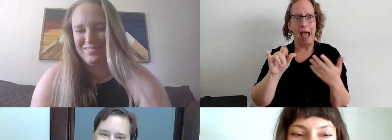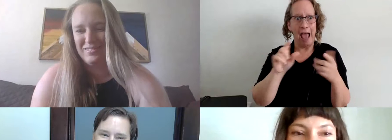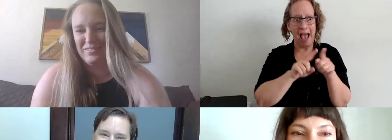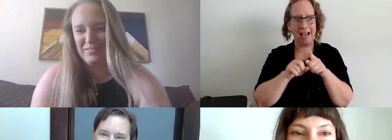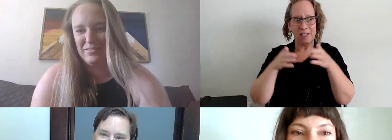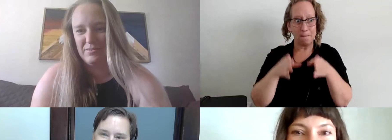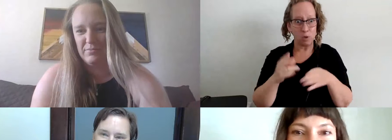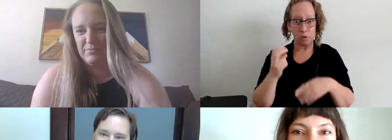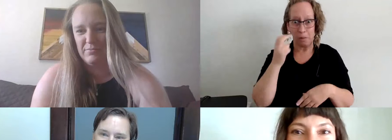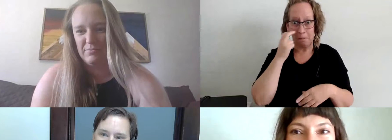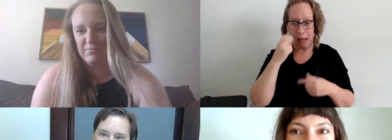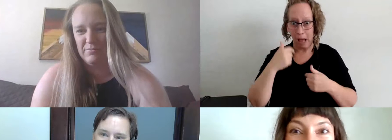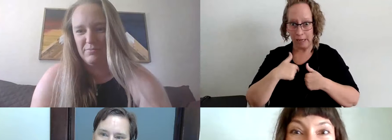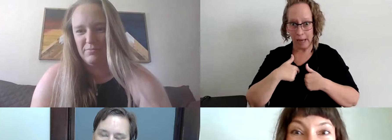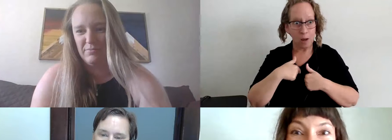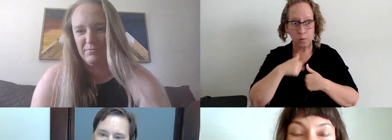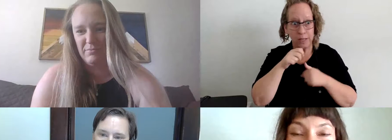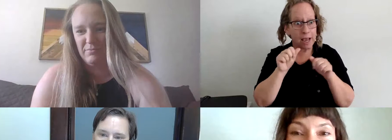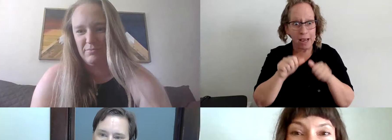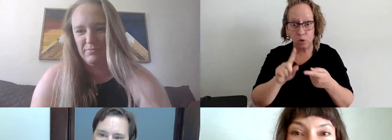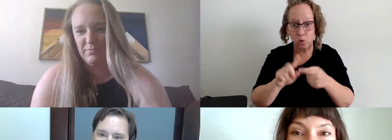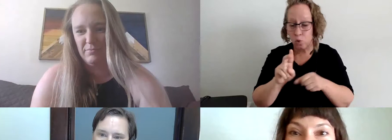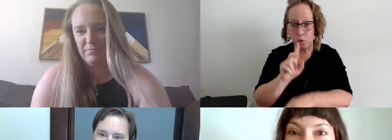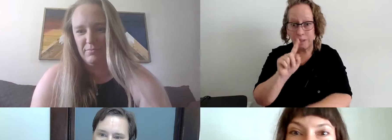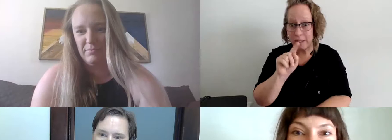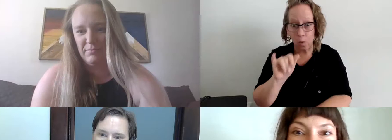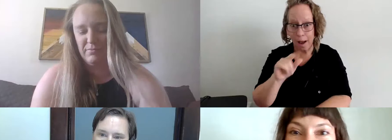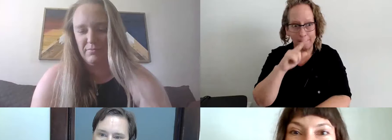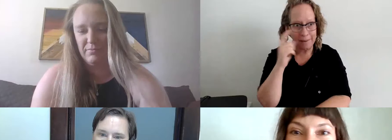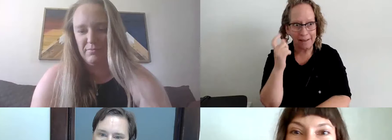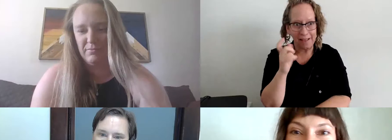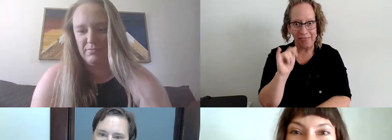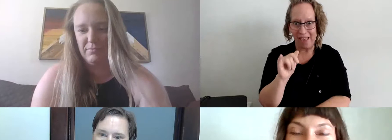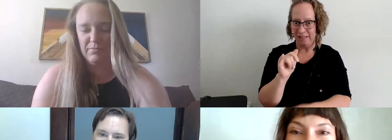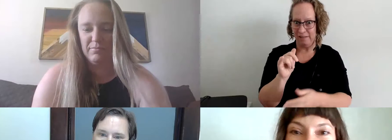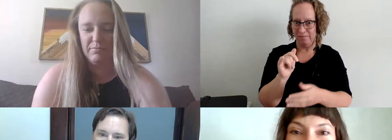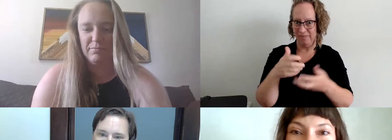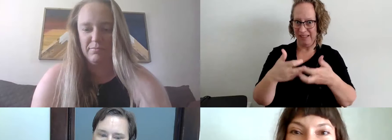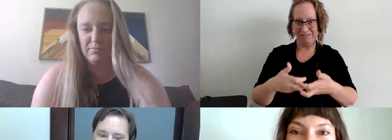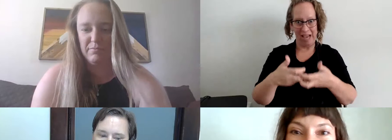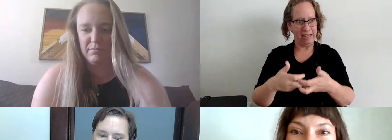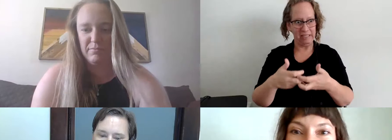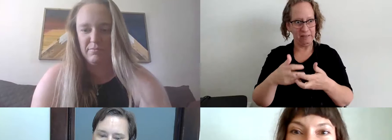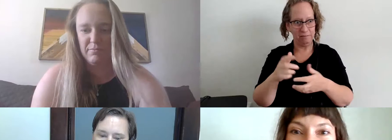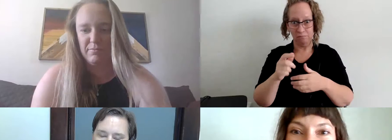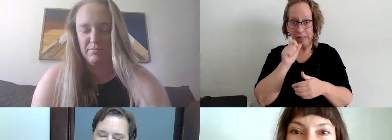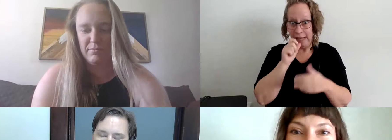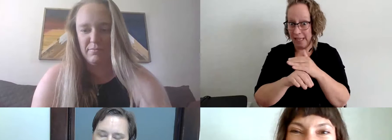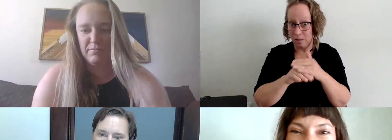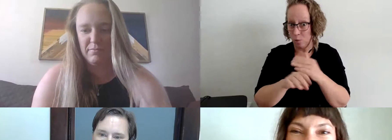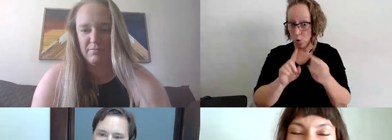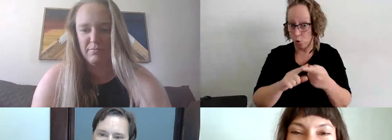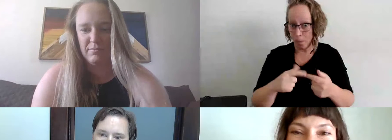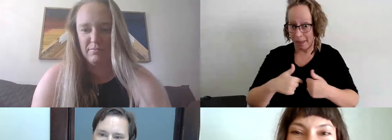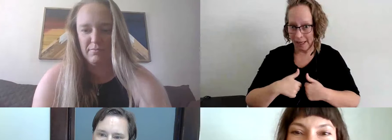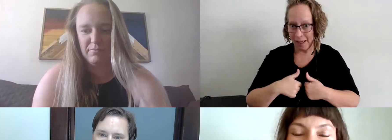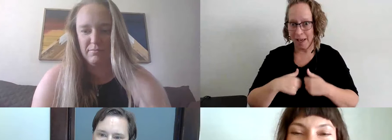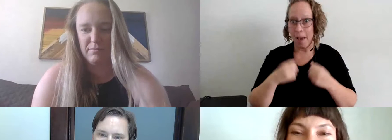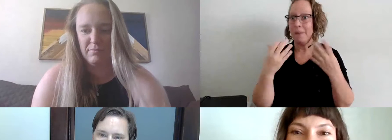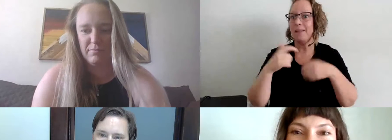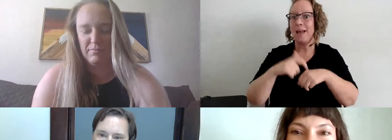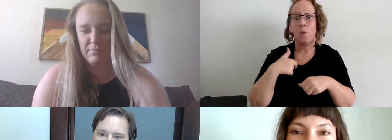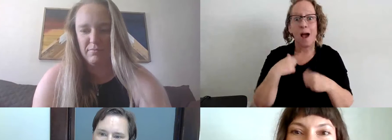was blind, I was not able to use a TTY because that device at the time was not accessible. frequently what